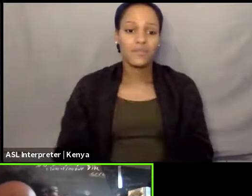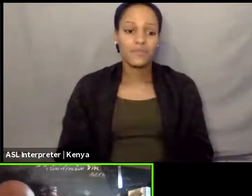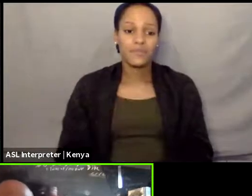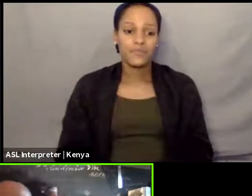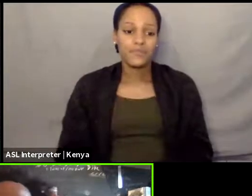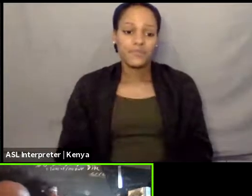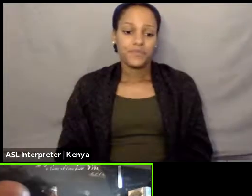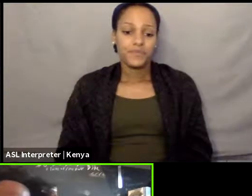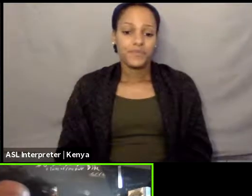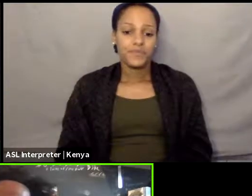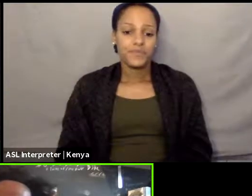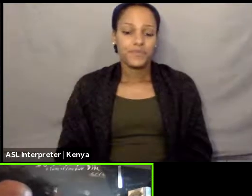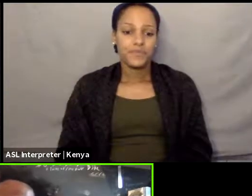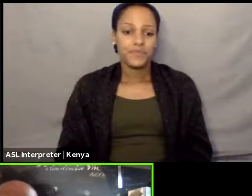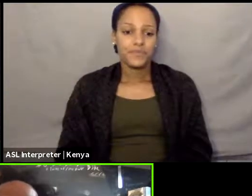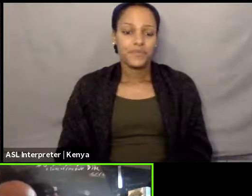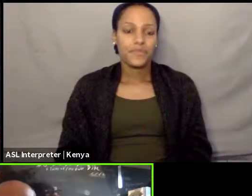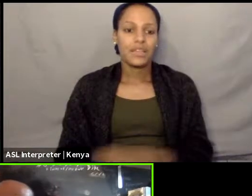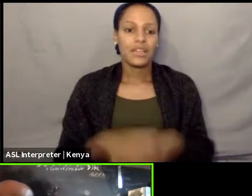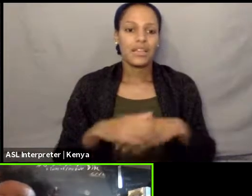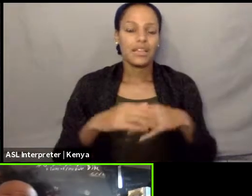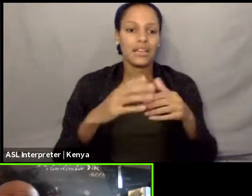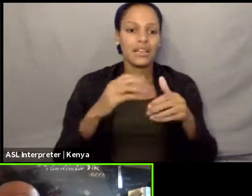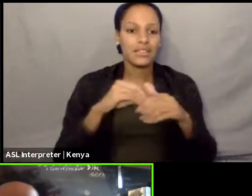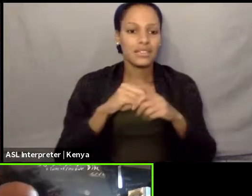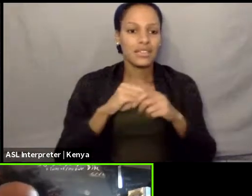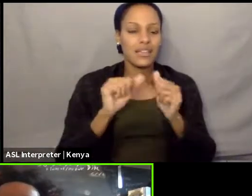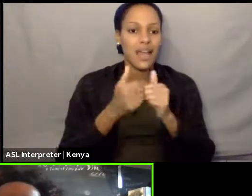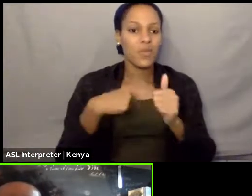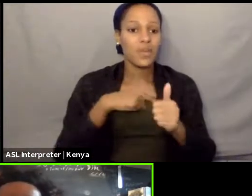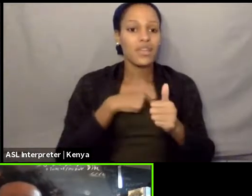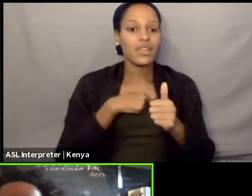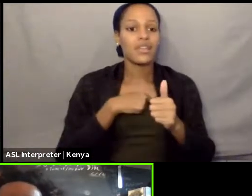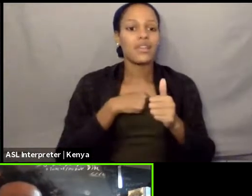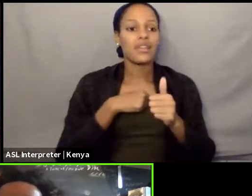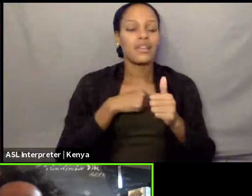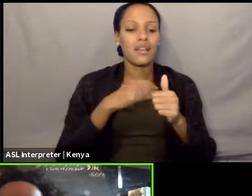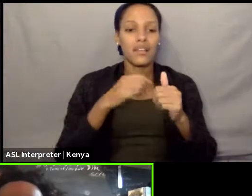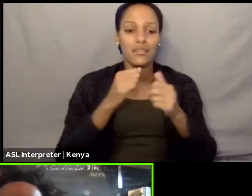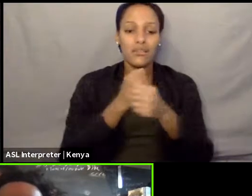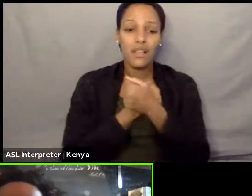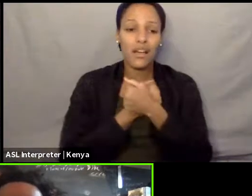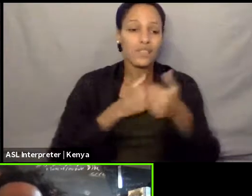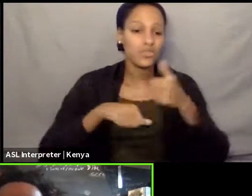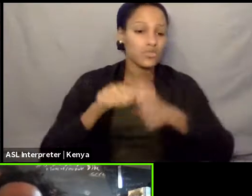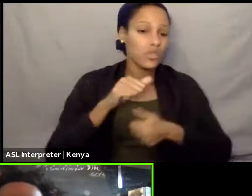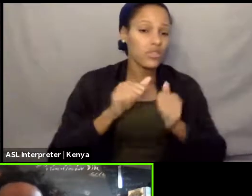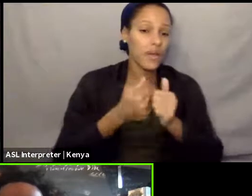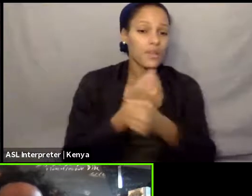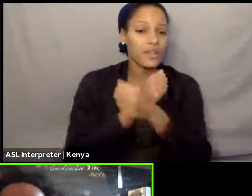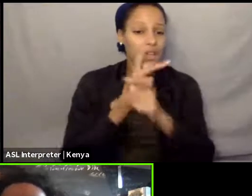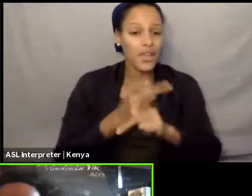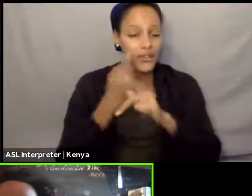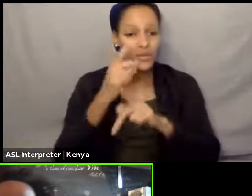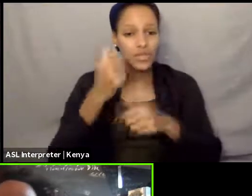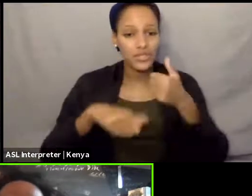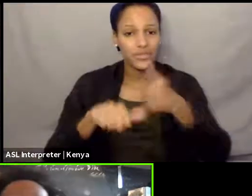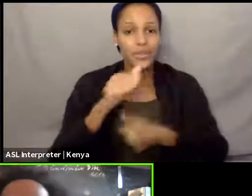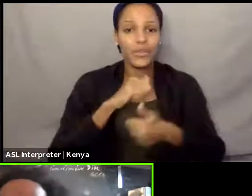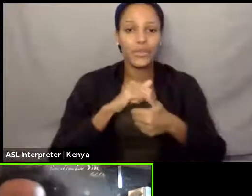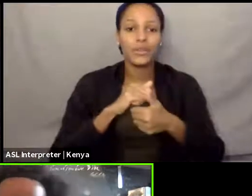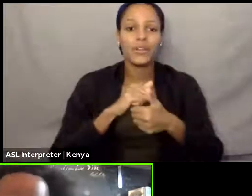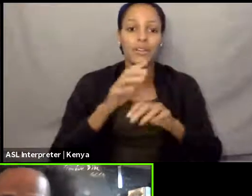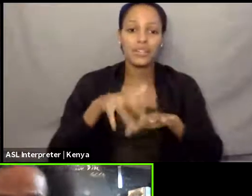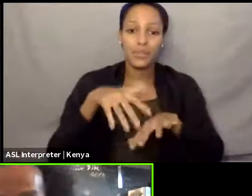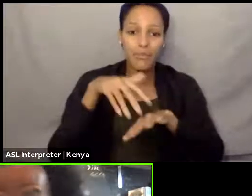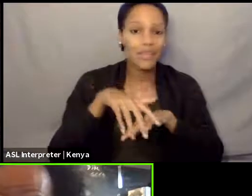it's in the kind of framework of also how we love each other, how we care for each other. That's